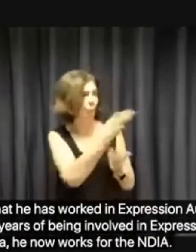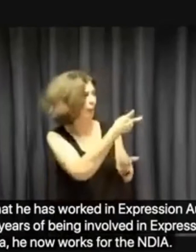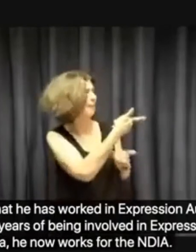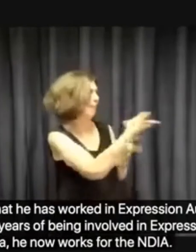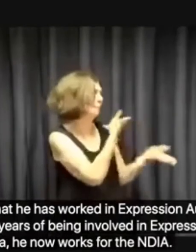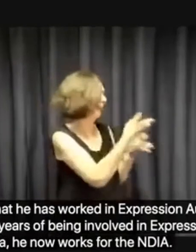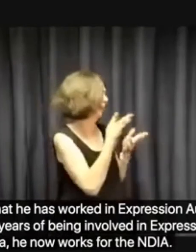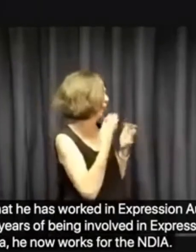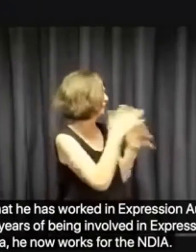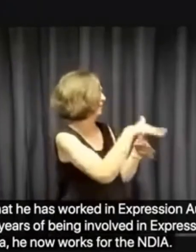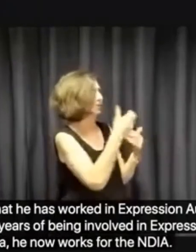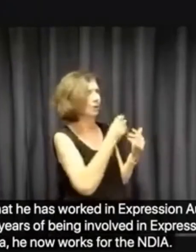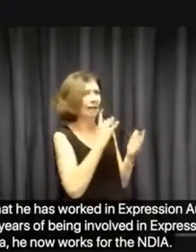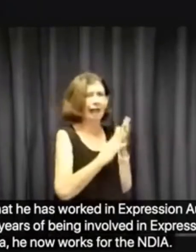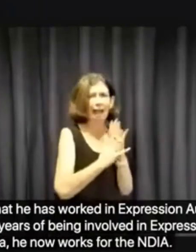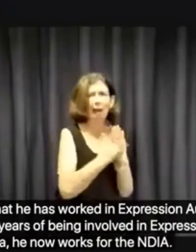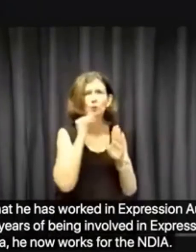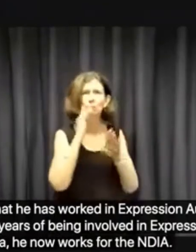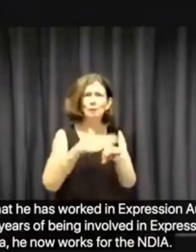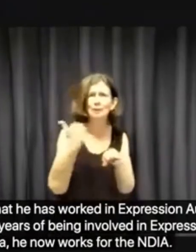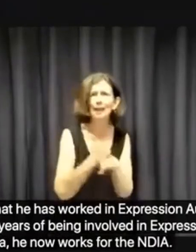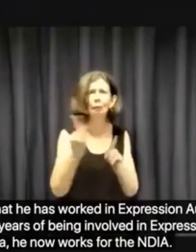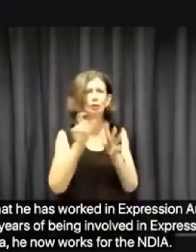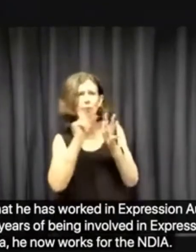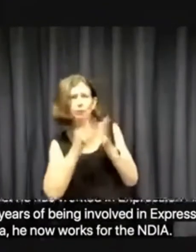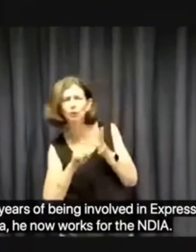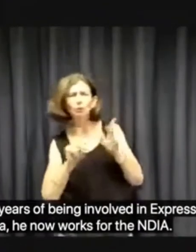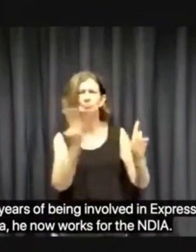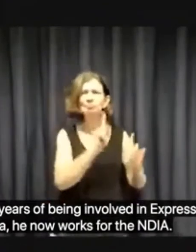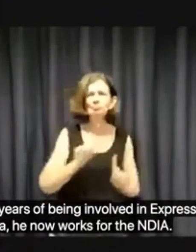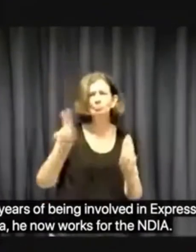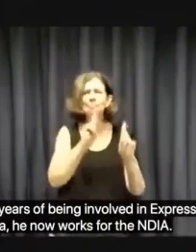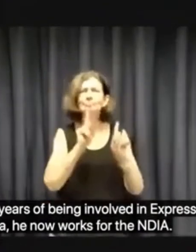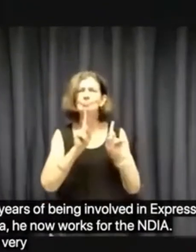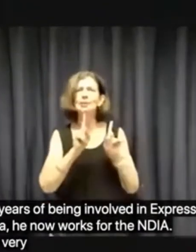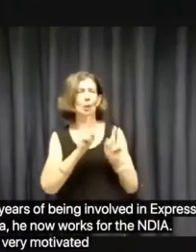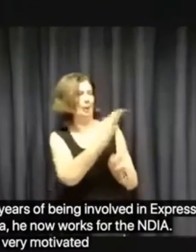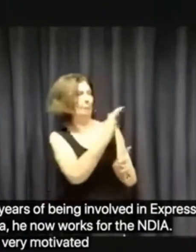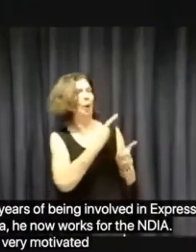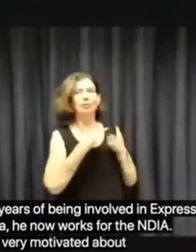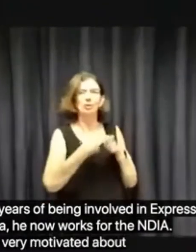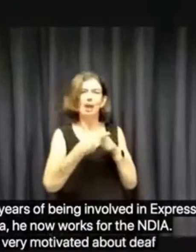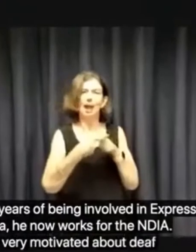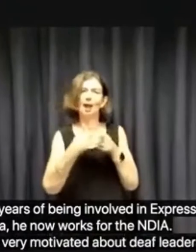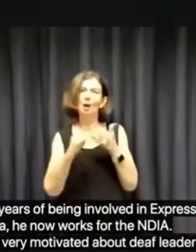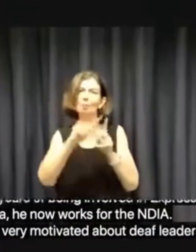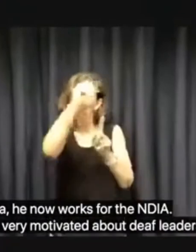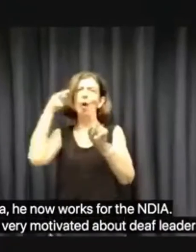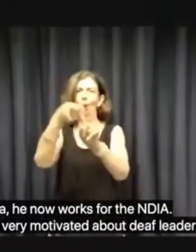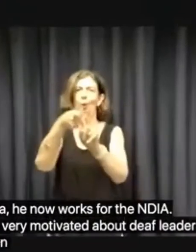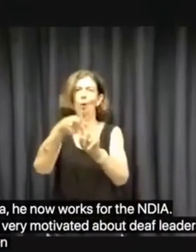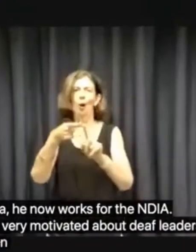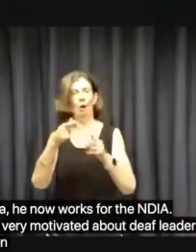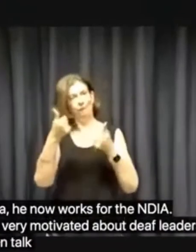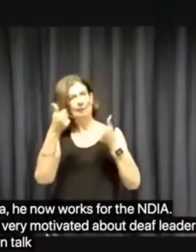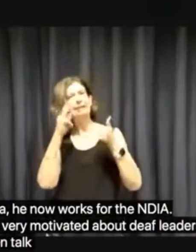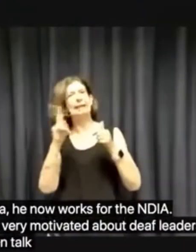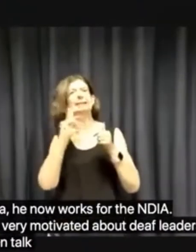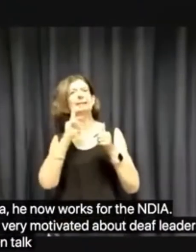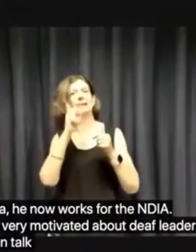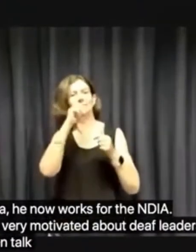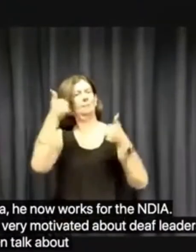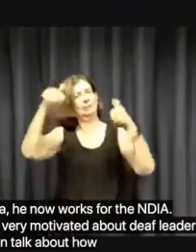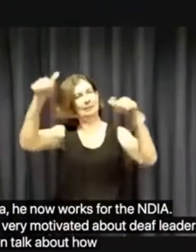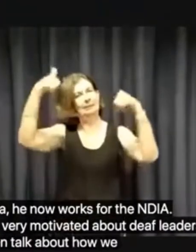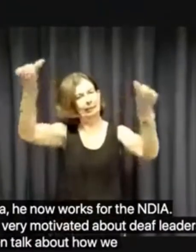Brent is very motivated about deaf leadership. We often talk about how we can support and achieve this. We both